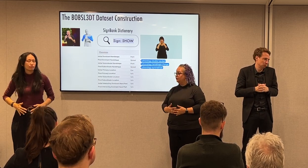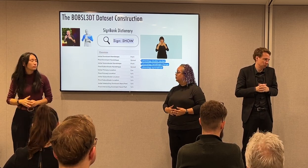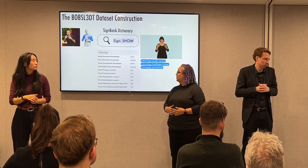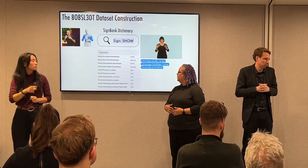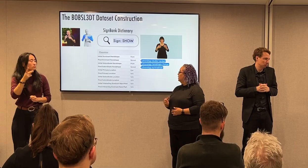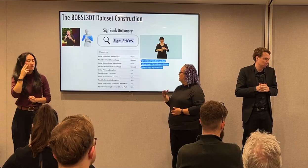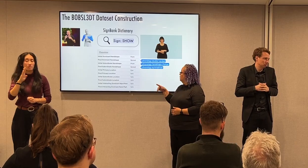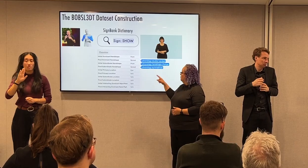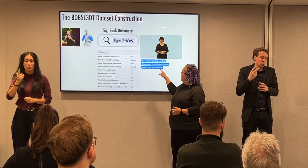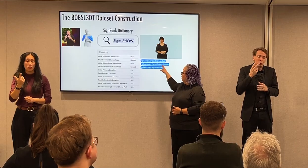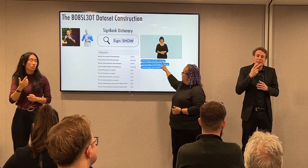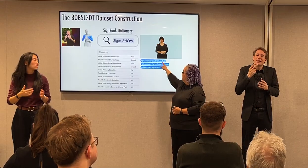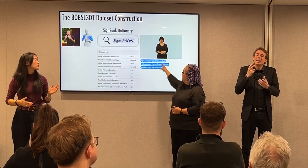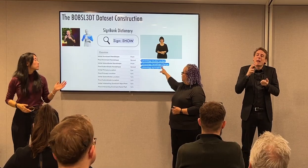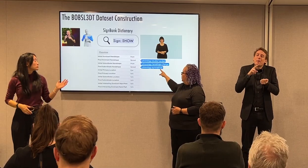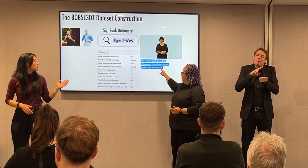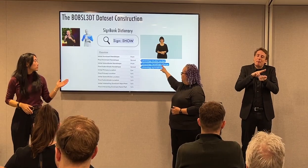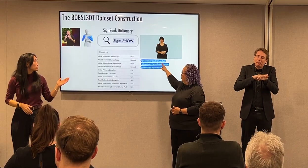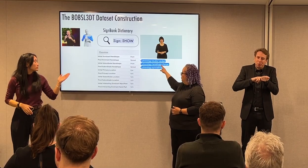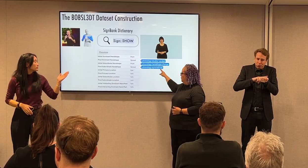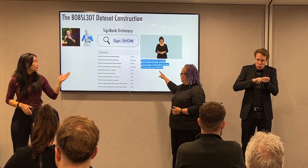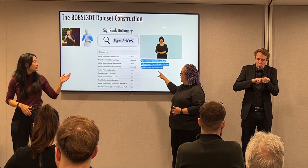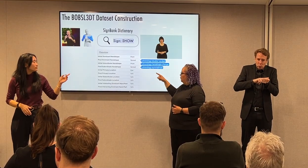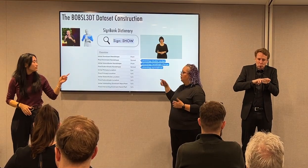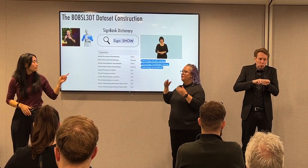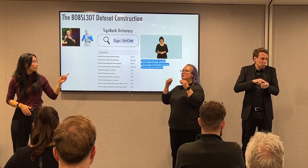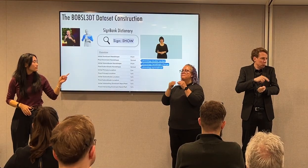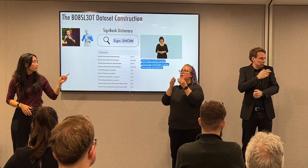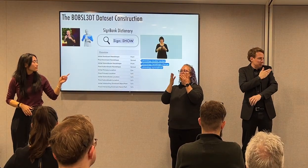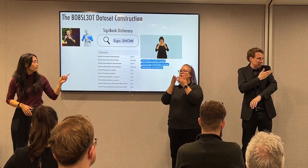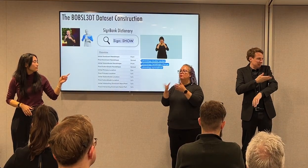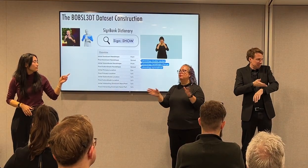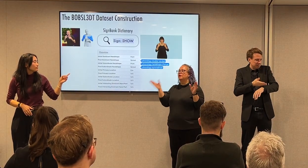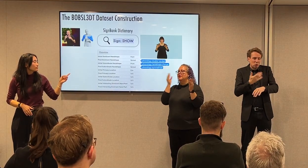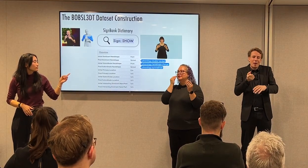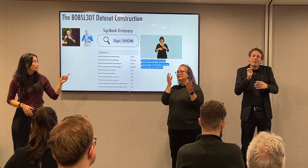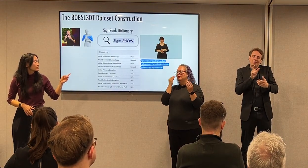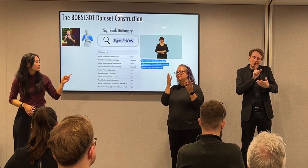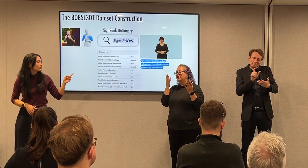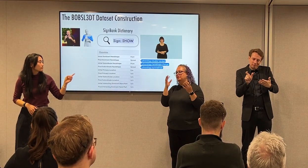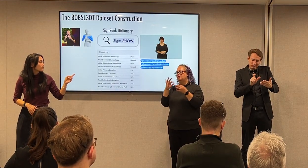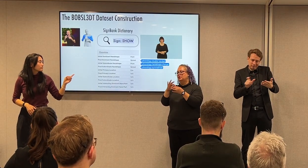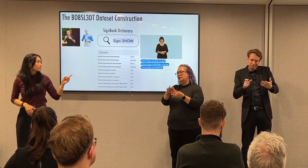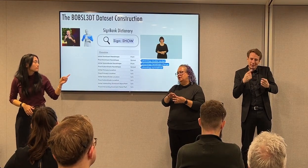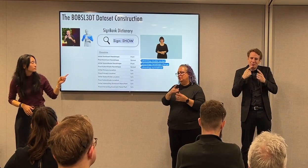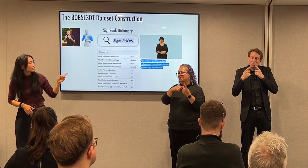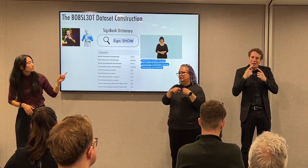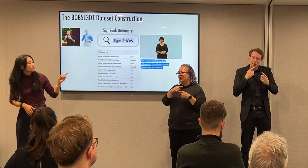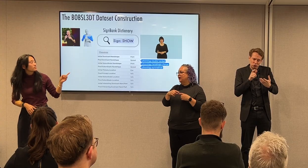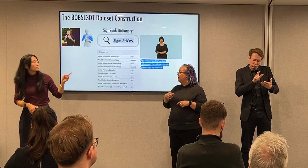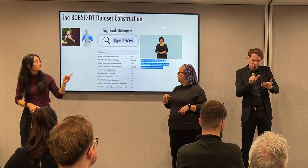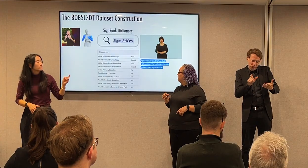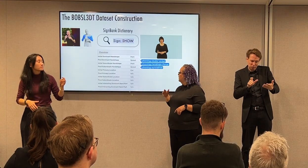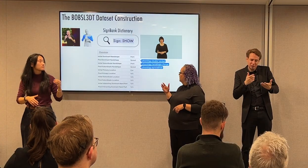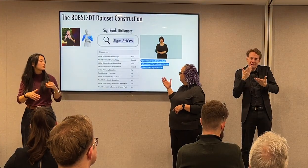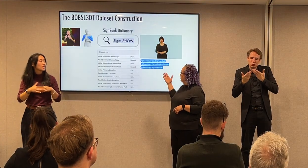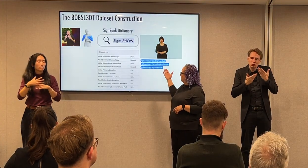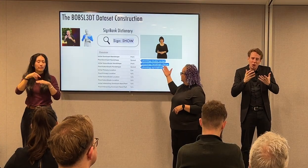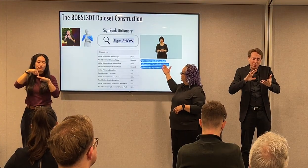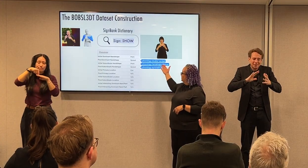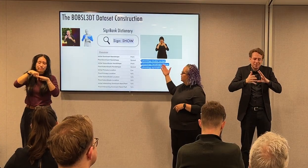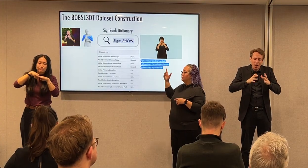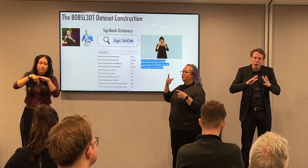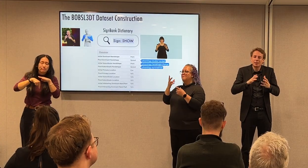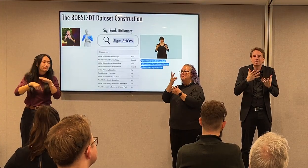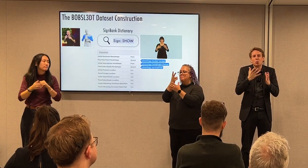blue, some more broader information about the sign, like here, for instance, that the sign is